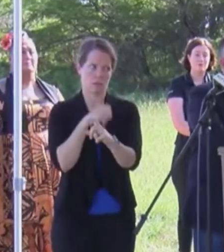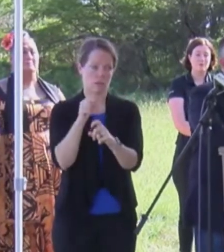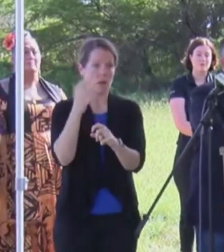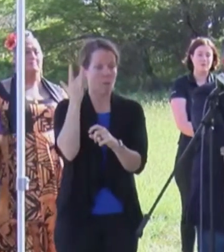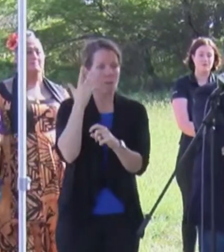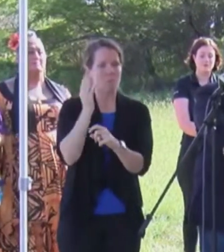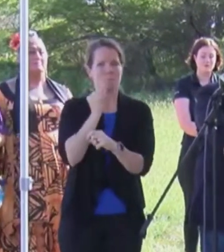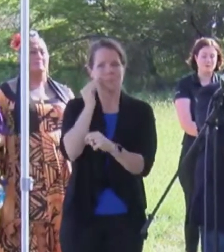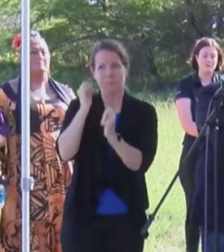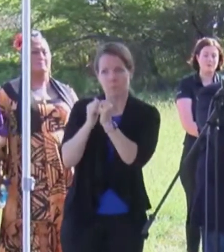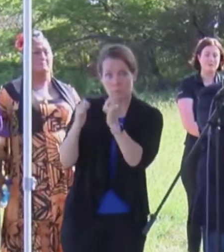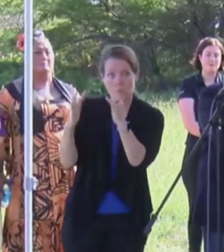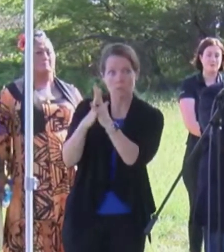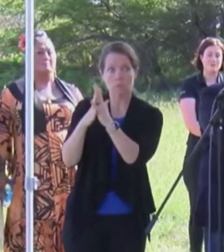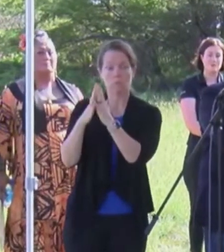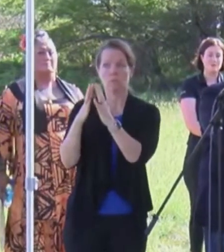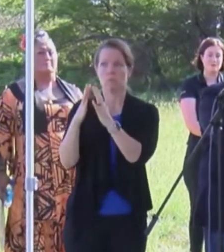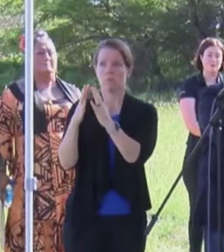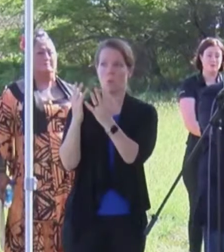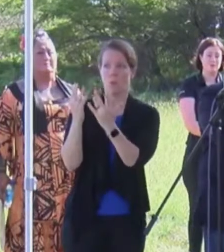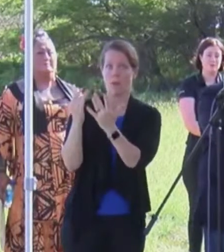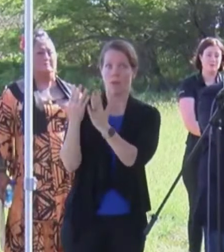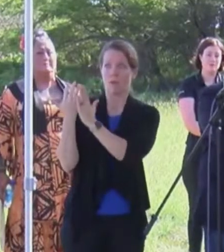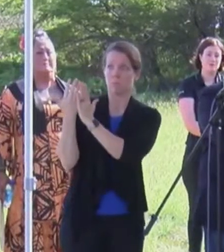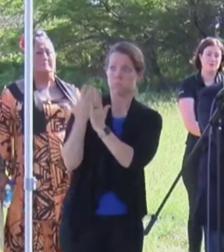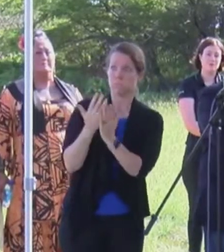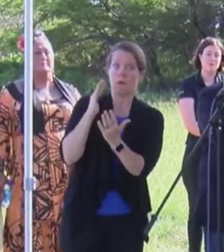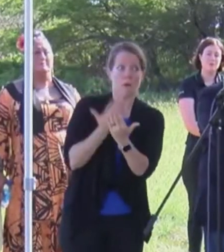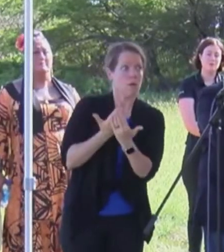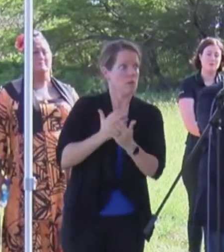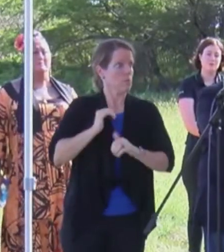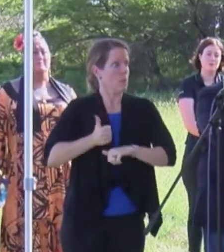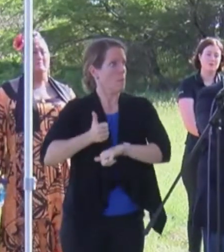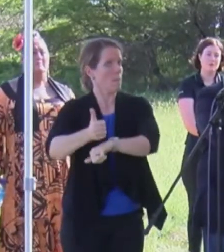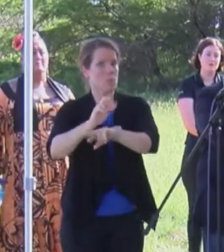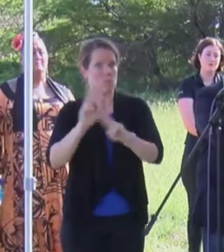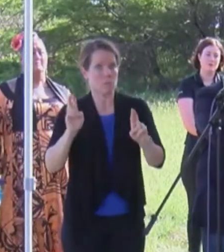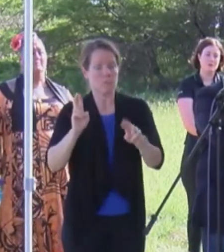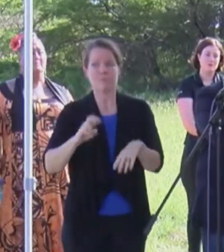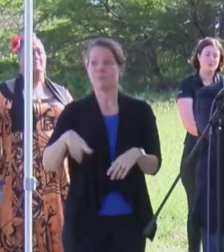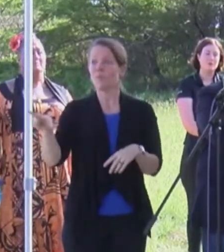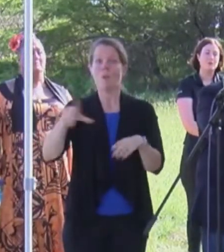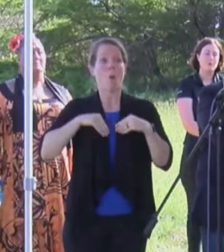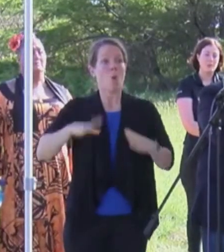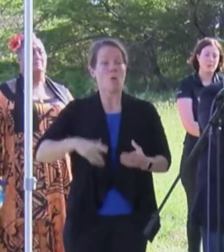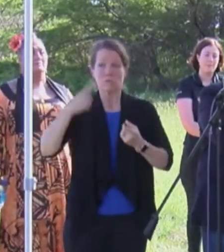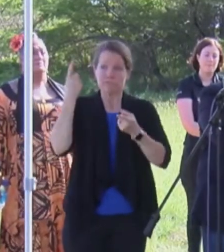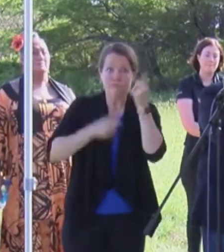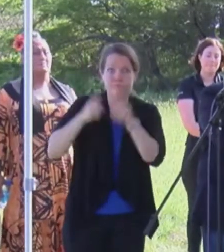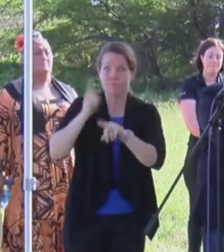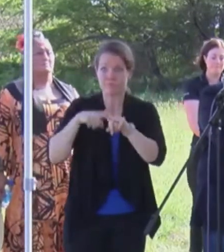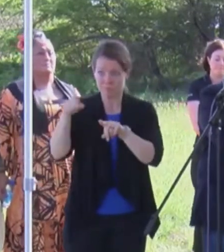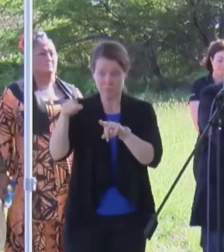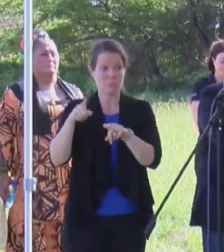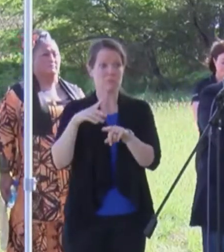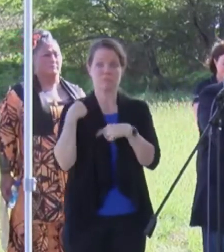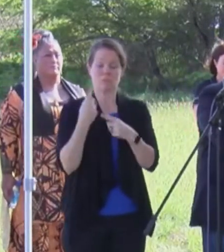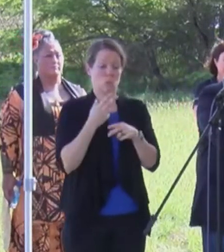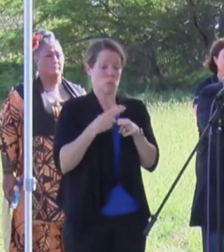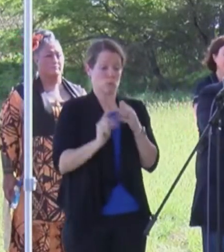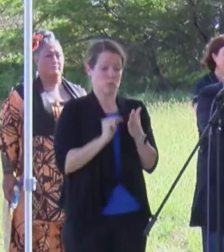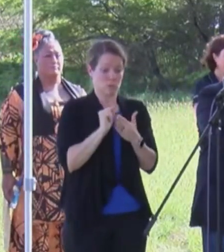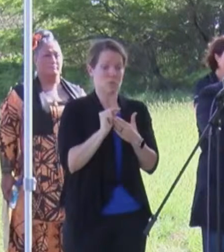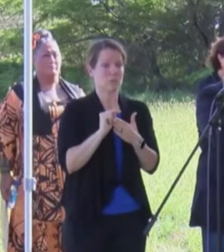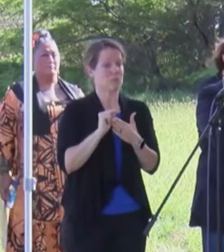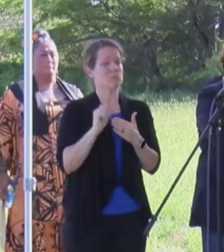build or to get a major transition from short-term rentals to long-term rentals. Now that